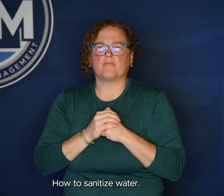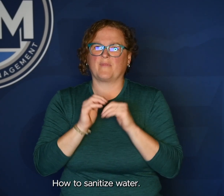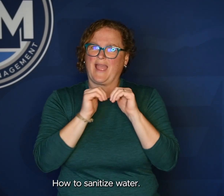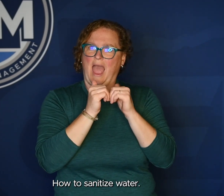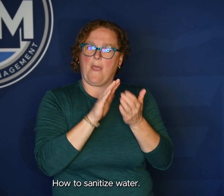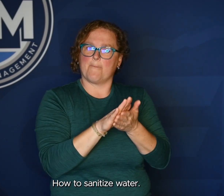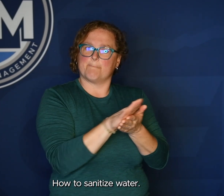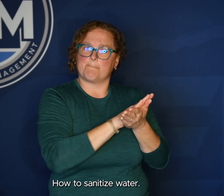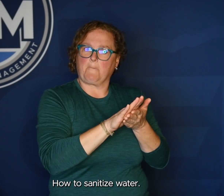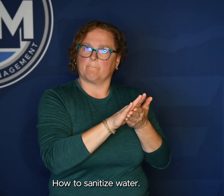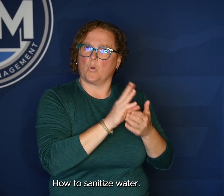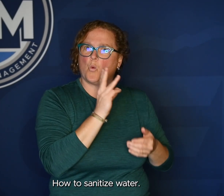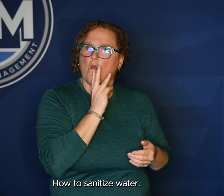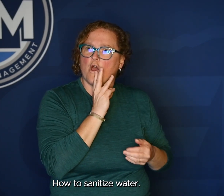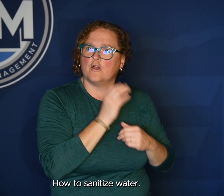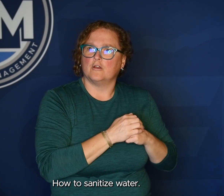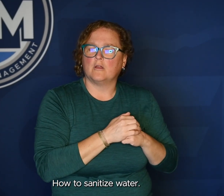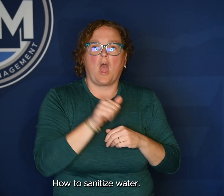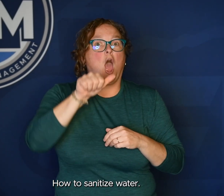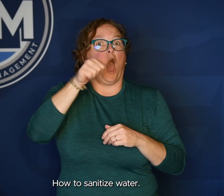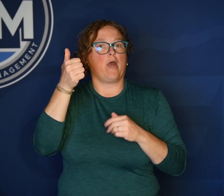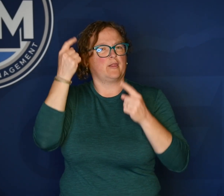How to sanitize water.